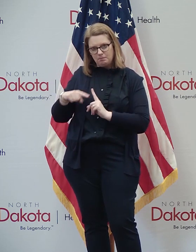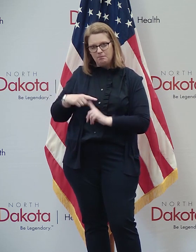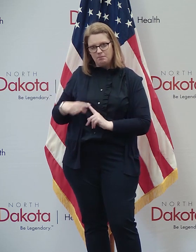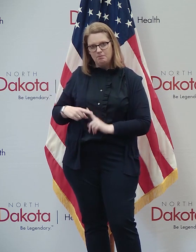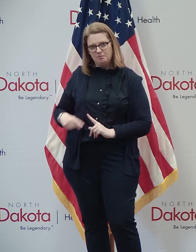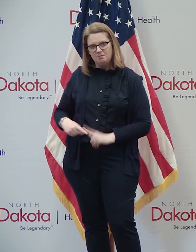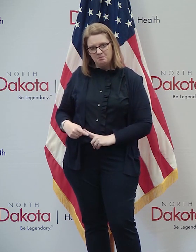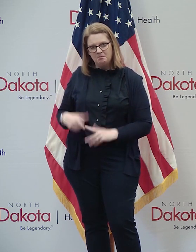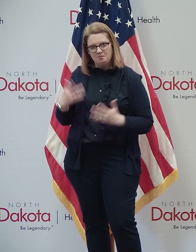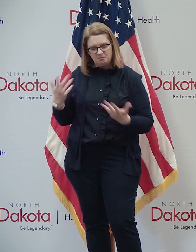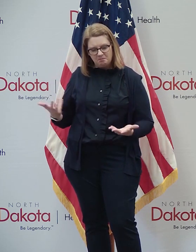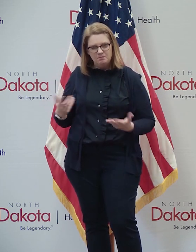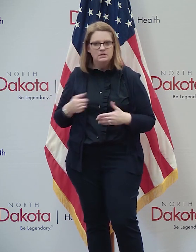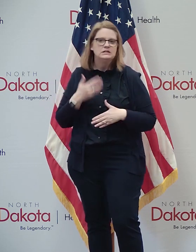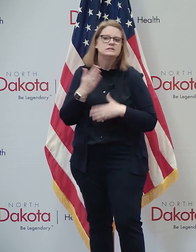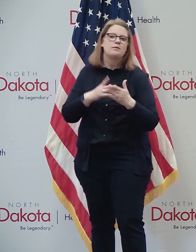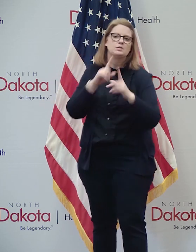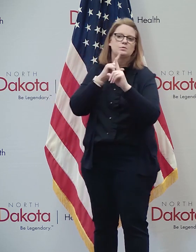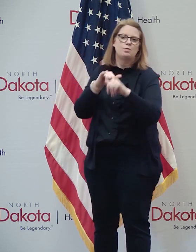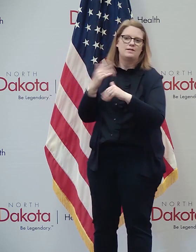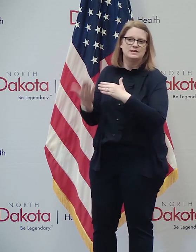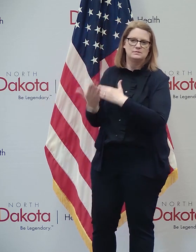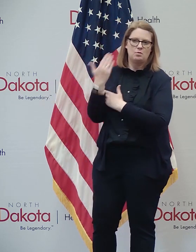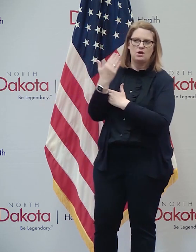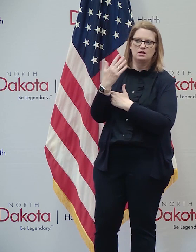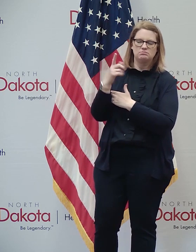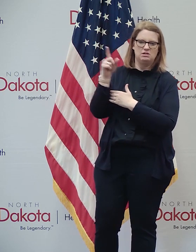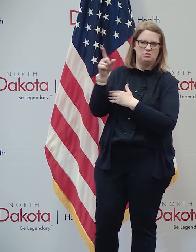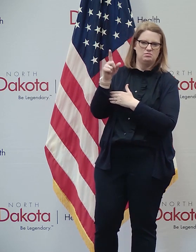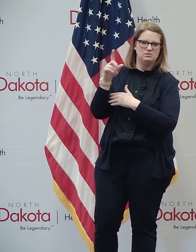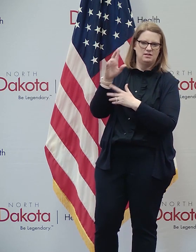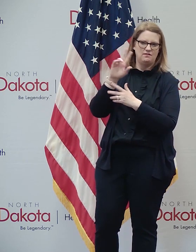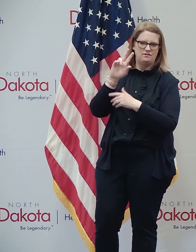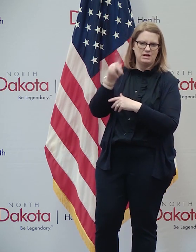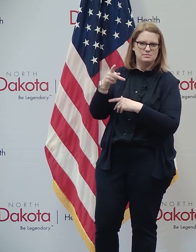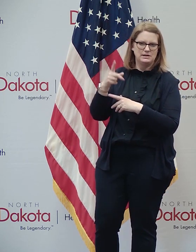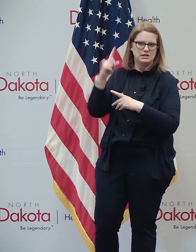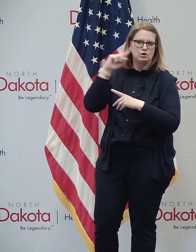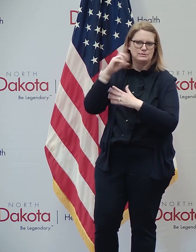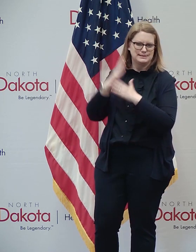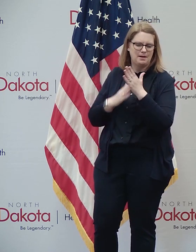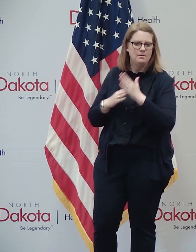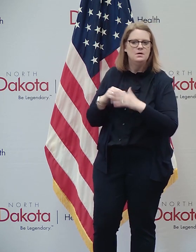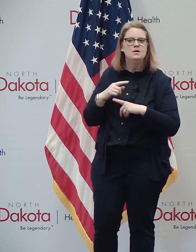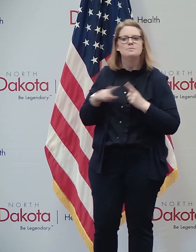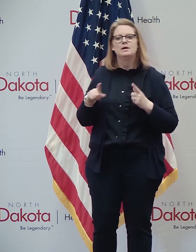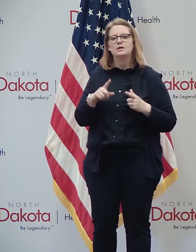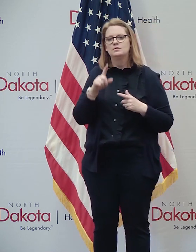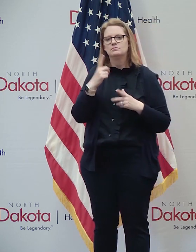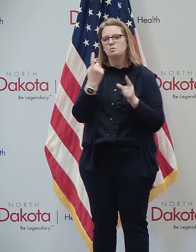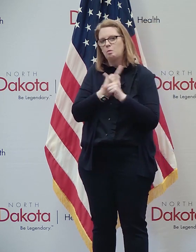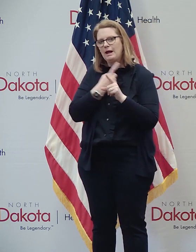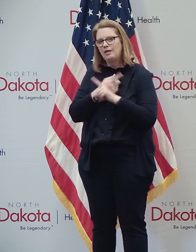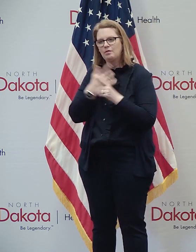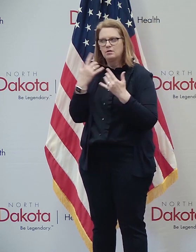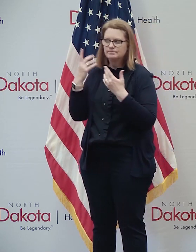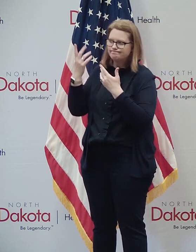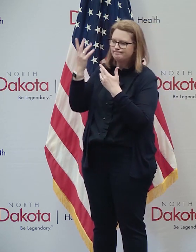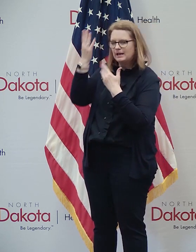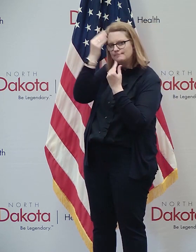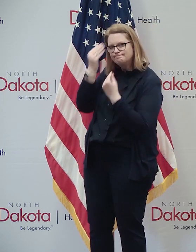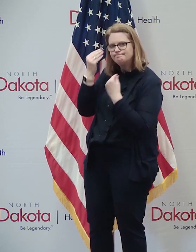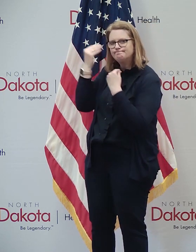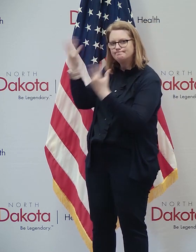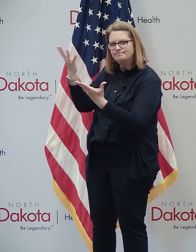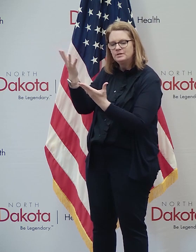doing, the contact tracing we're doing, the healthcare system, the K-12 and higher ed going to distance learning. There's a lot